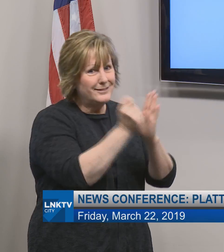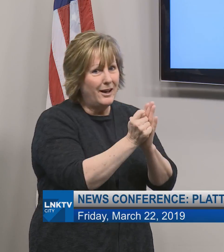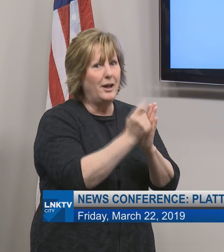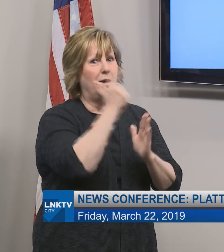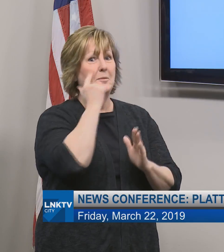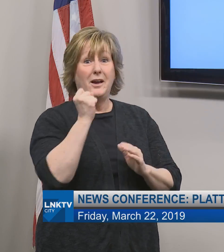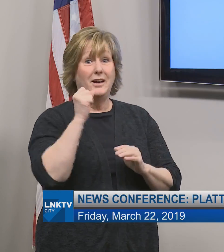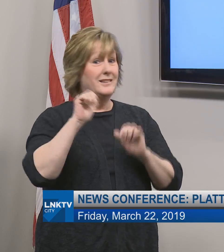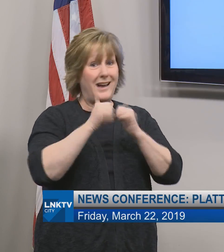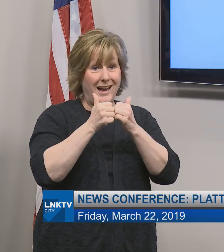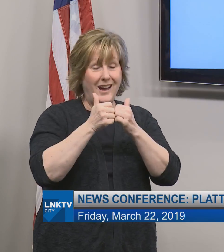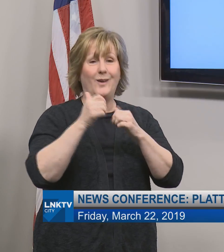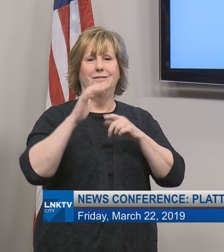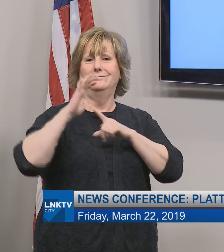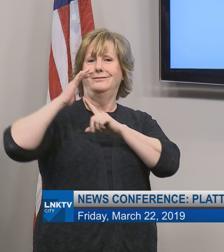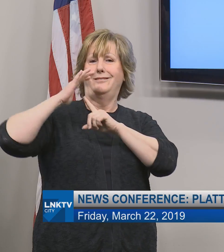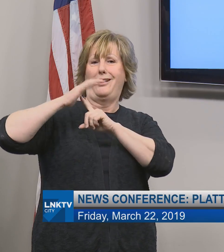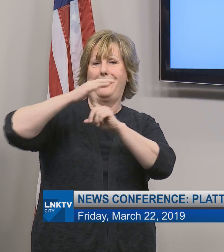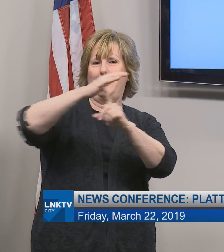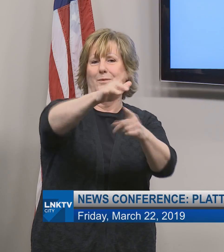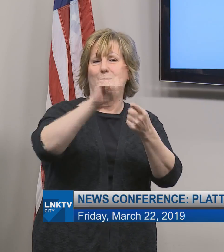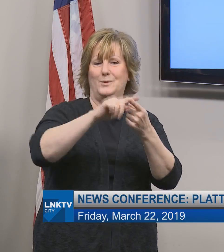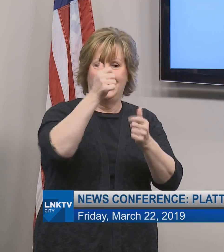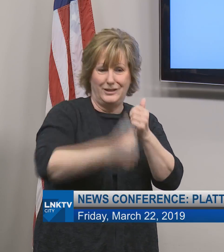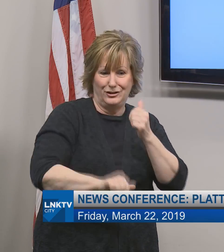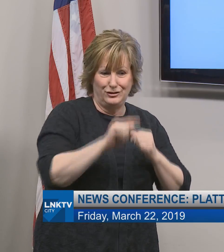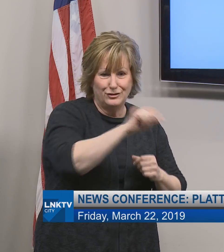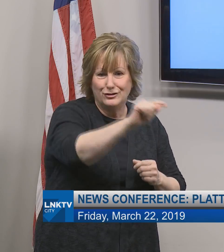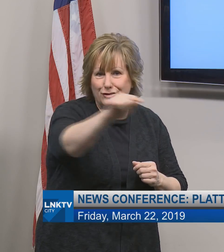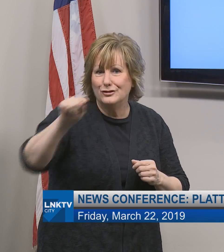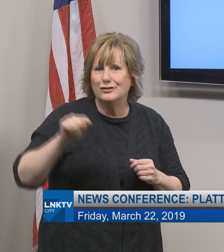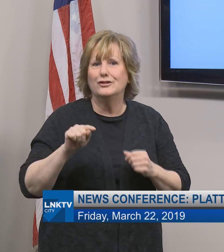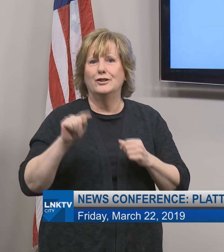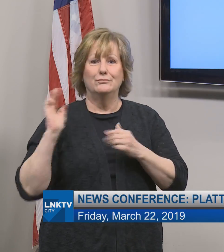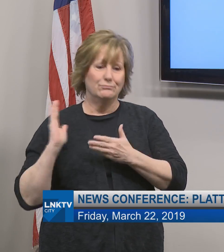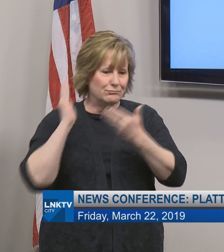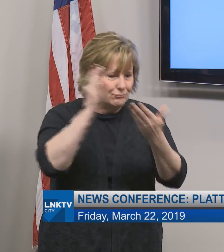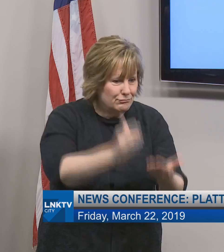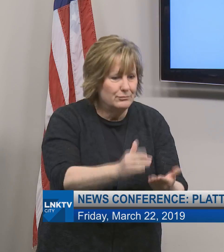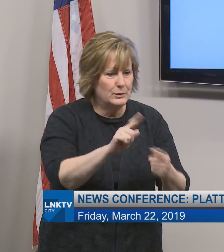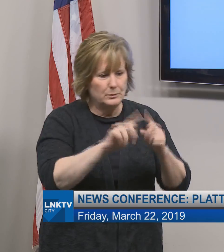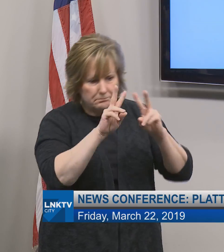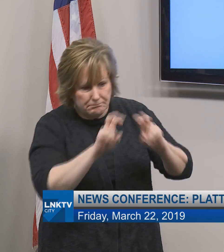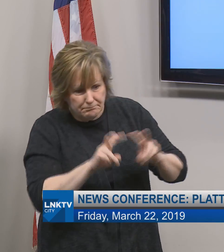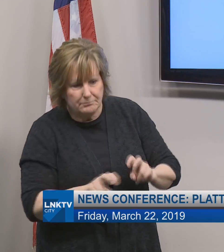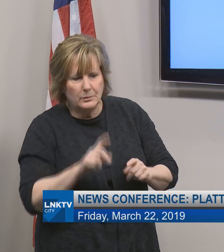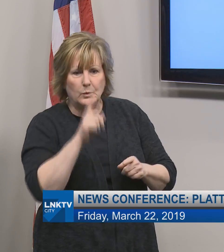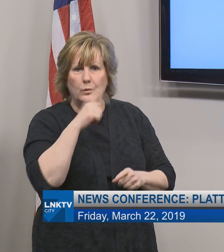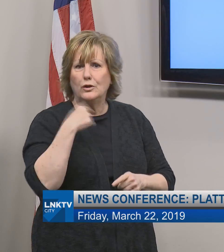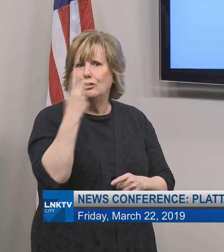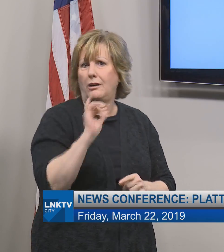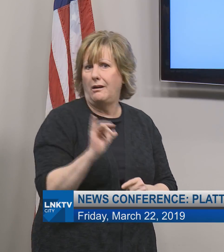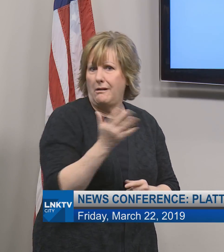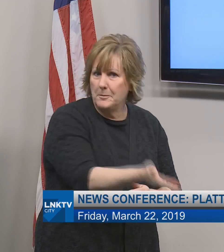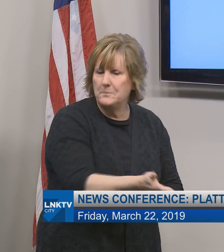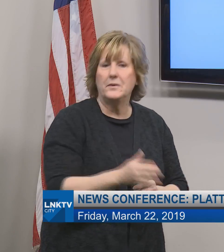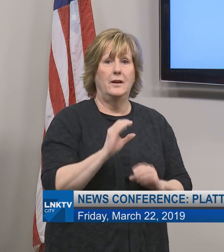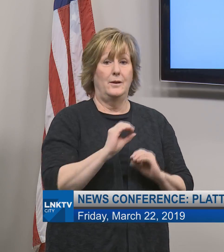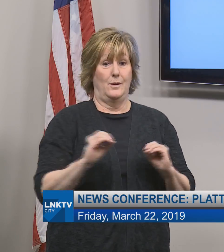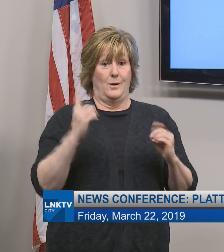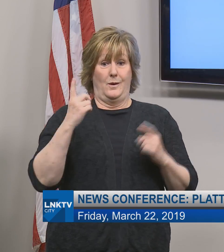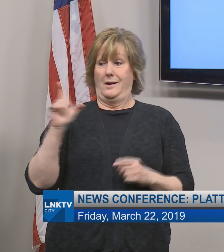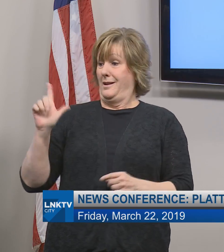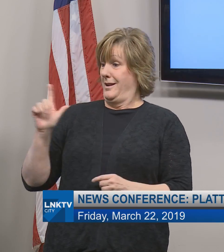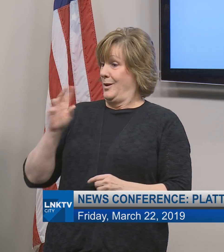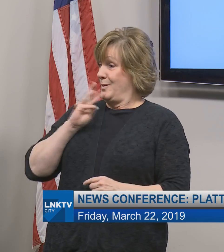deployed by helicopter to each of the horizontal collector wells and to assess the condition. And I think nobody on Lincoln